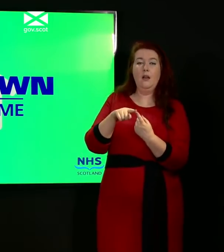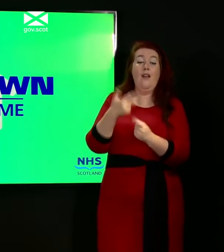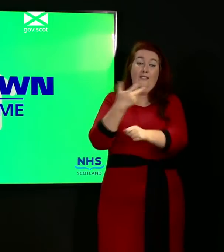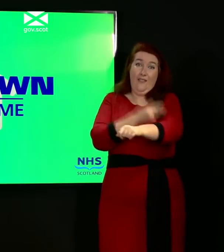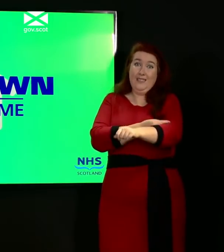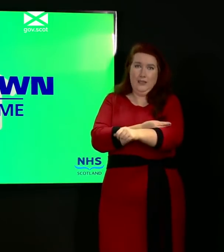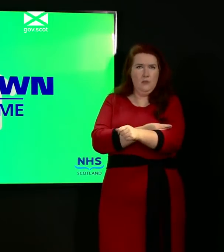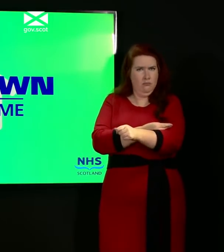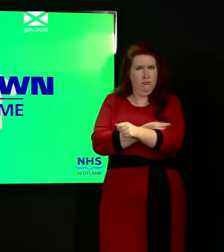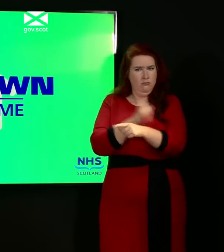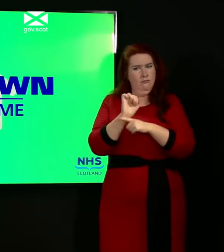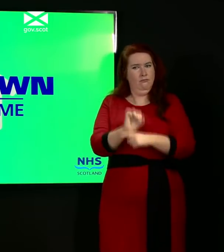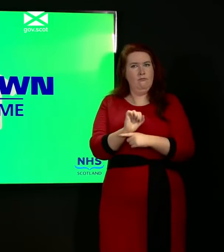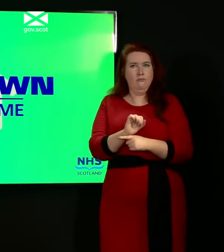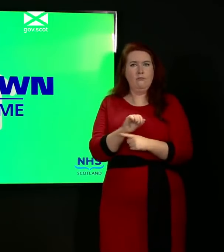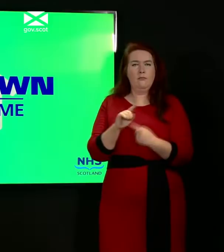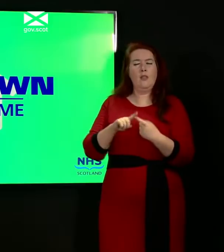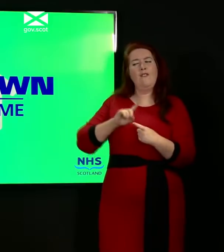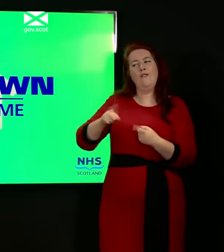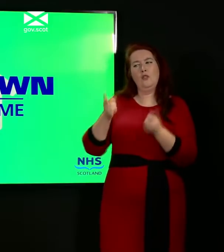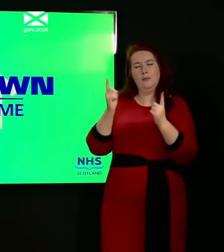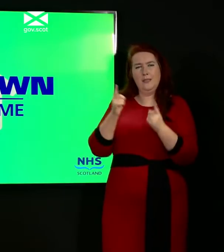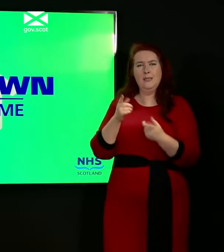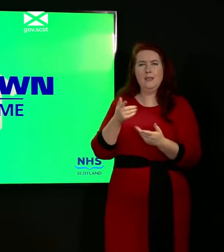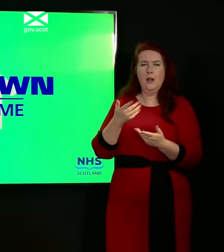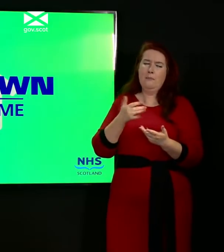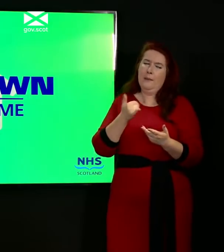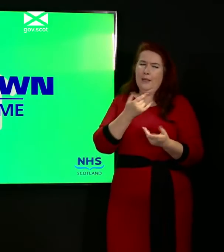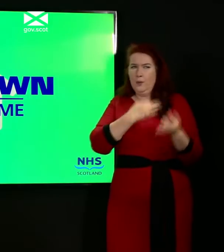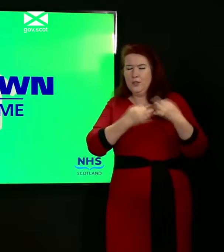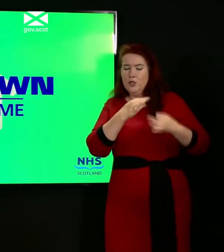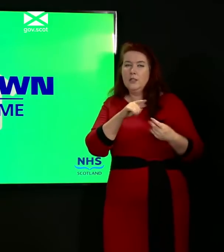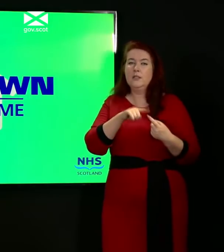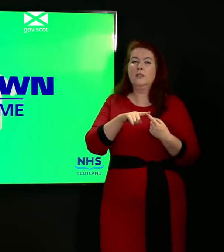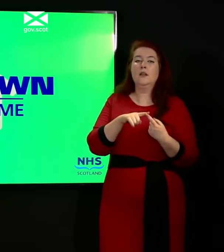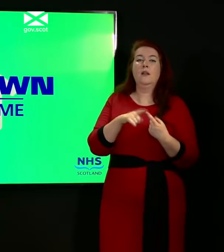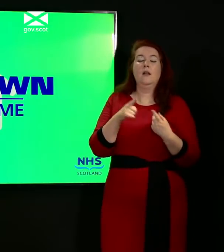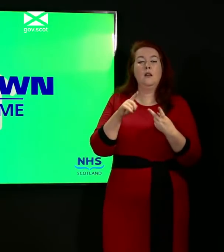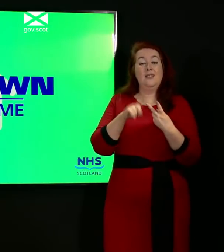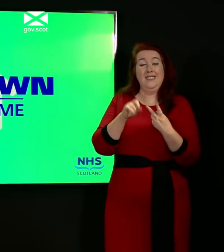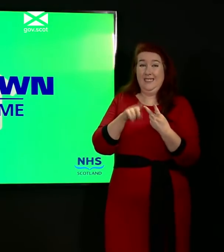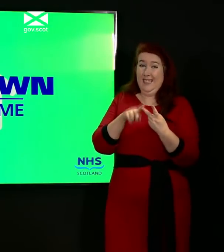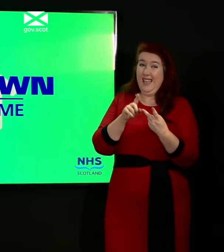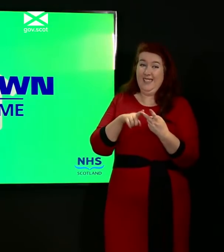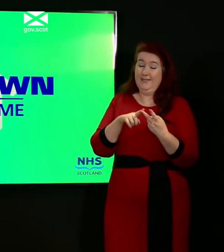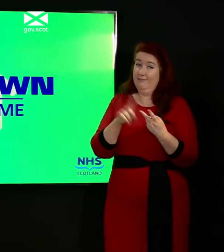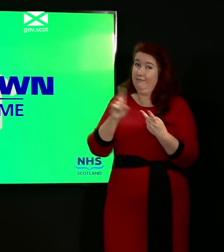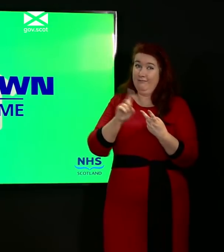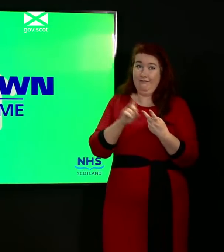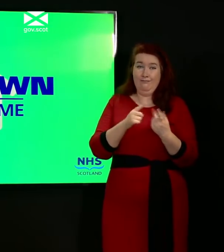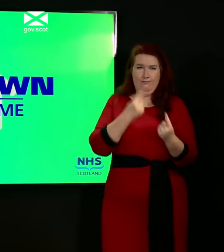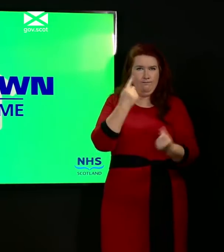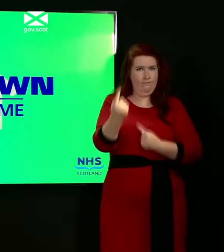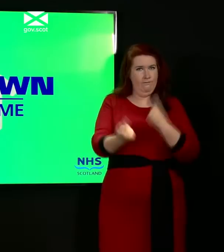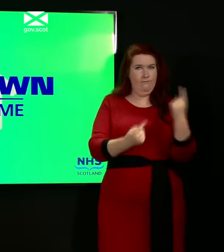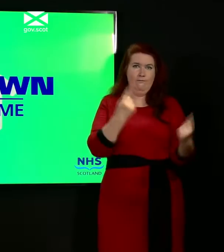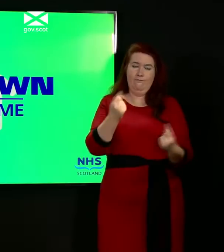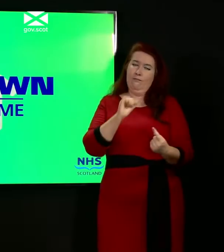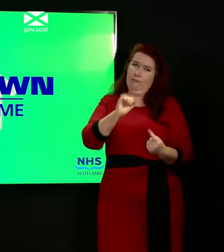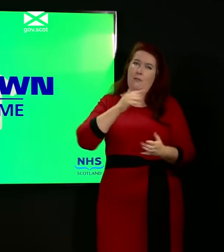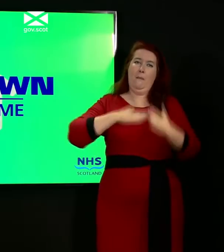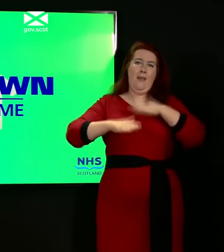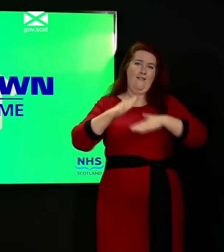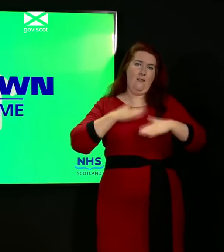First Minister has covered that, and it may be we take questions on it. The second, I'm afraid, is what each of us can do as